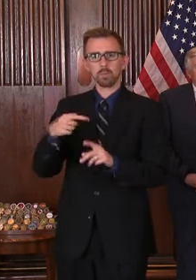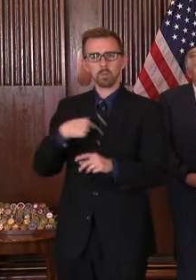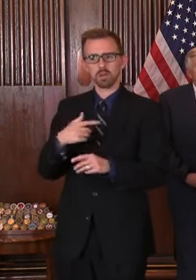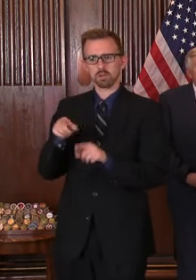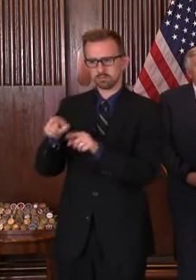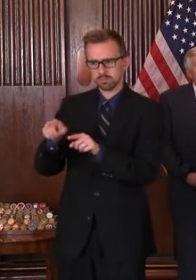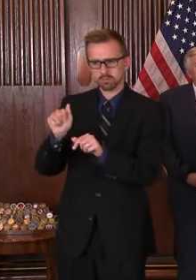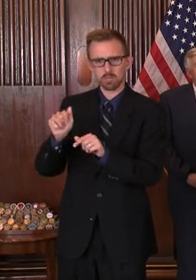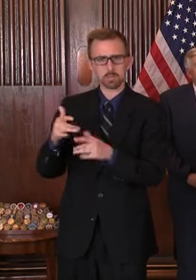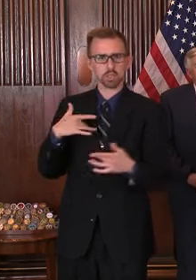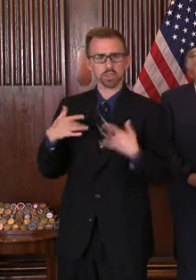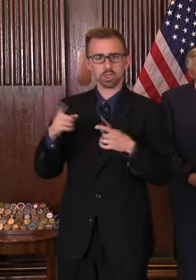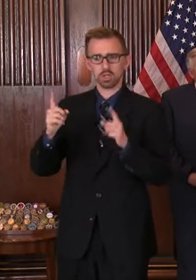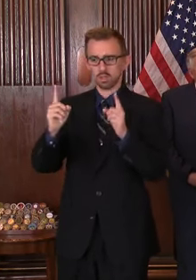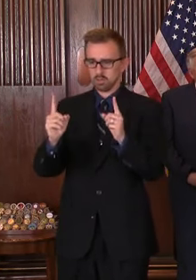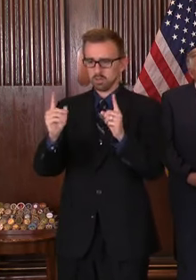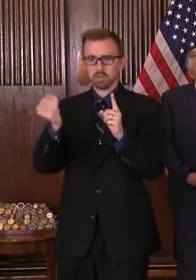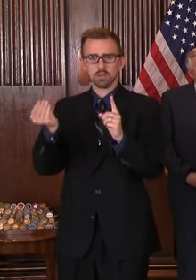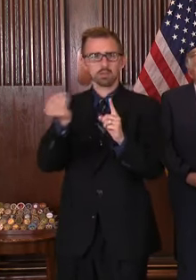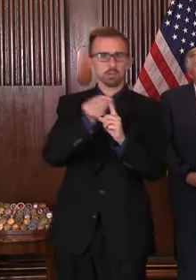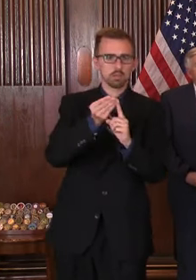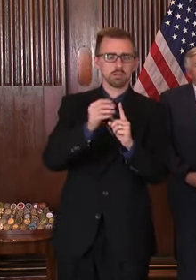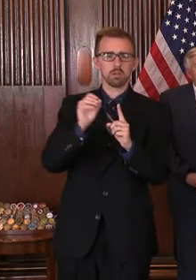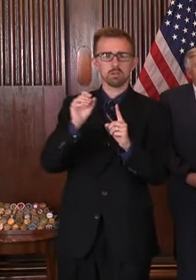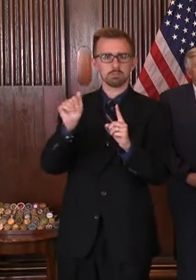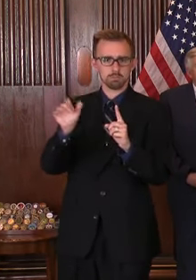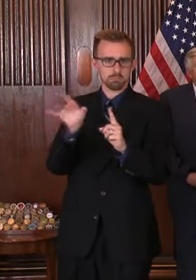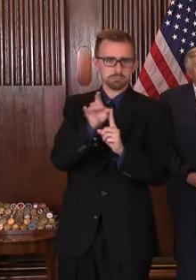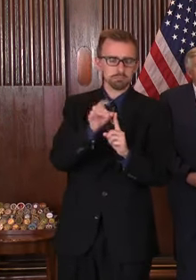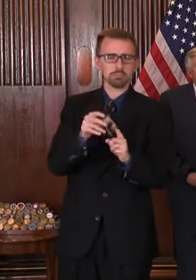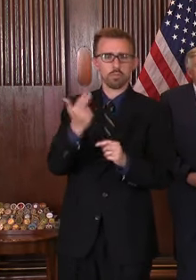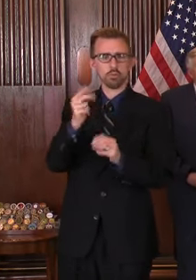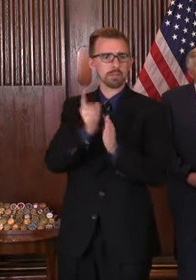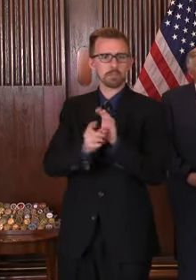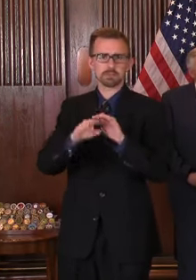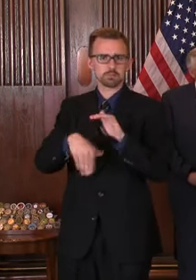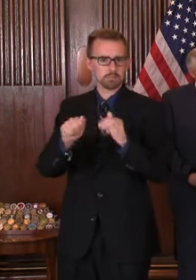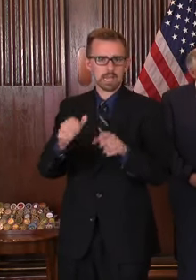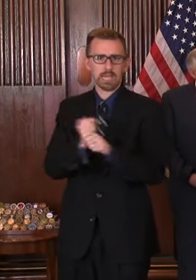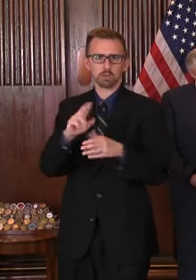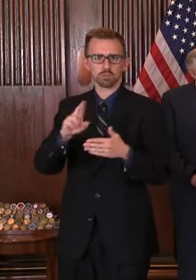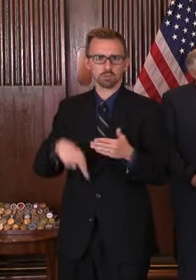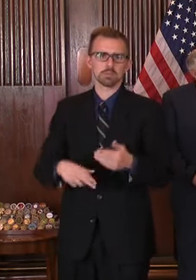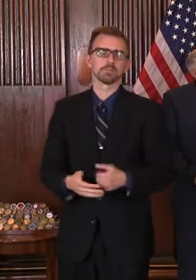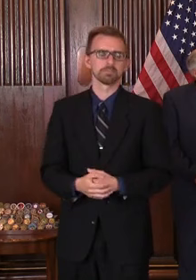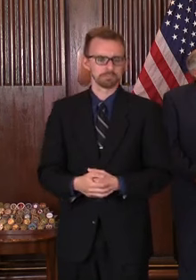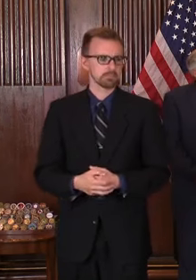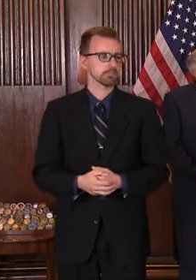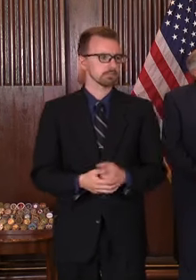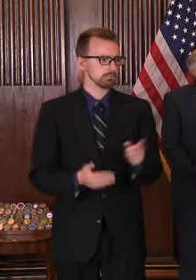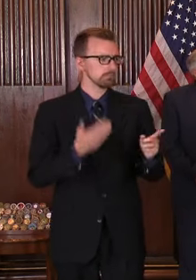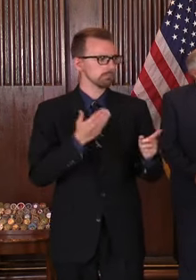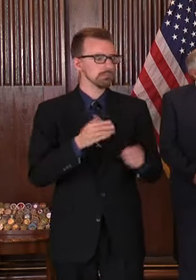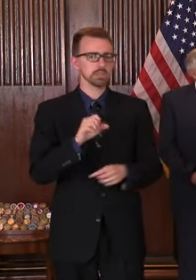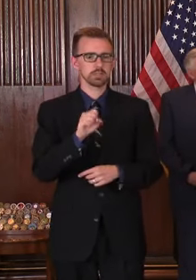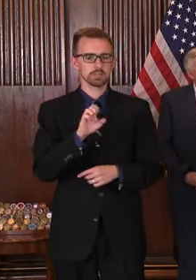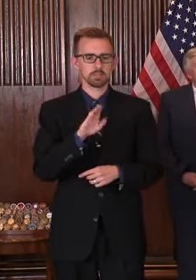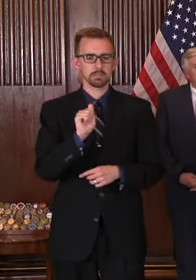maybe they were in the room with somebody with COVID-19, and get back the results in 13 minutes. All right, thank you, Dr. Williams. This question is from